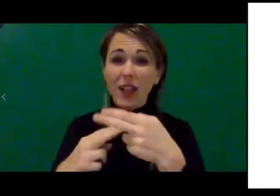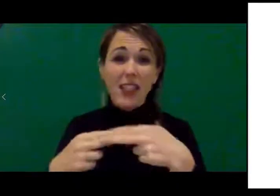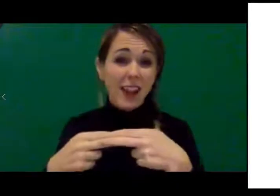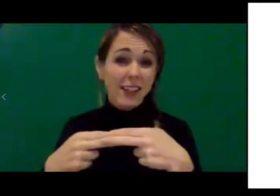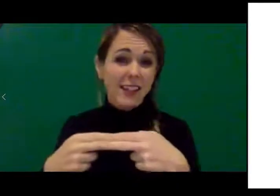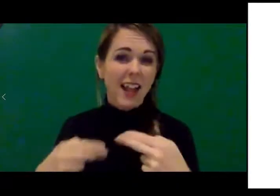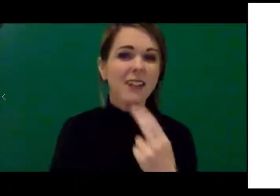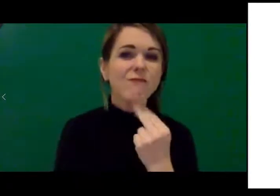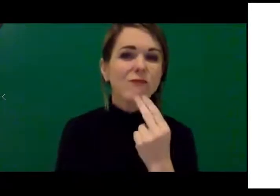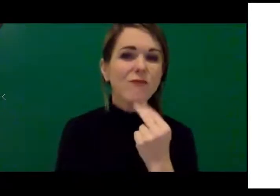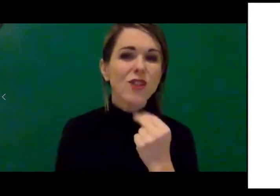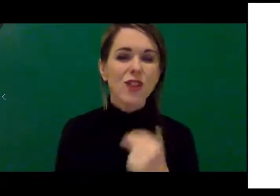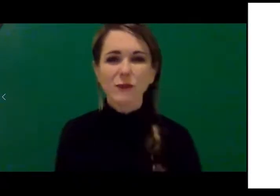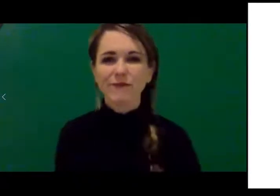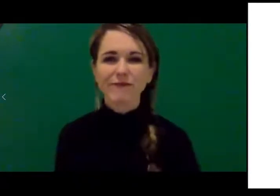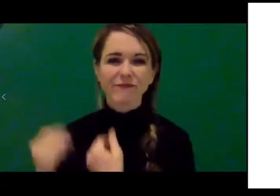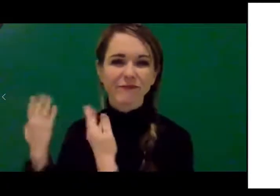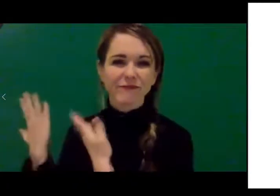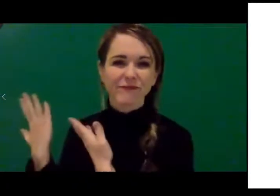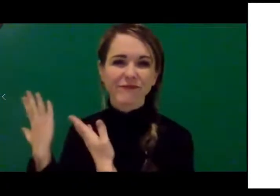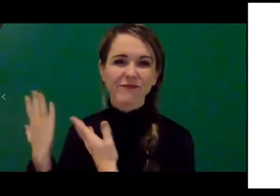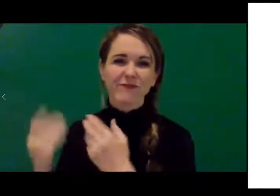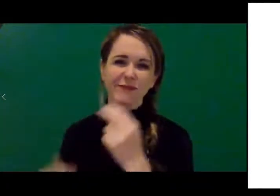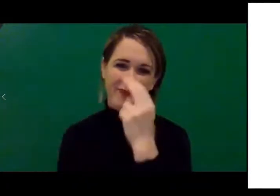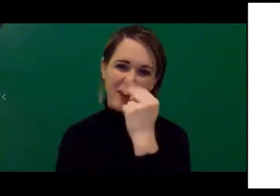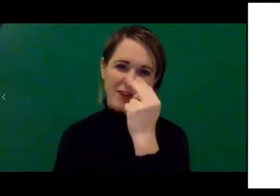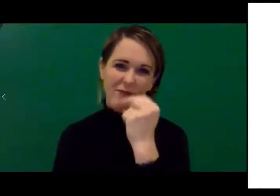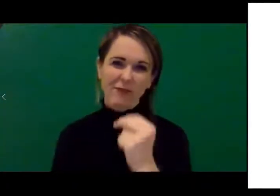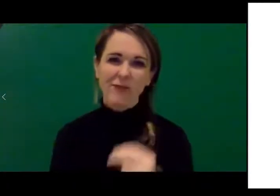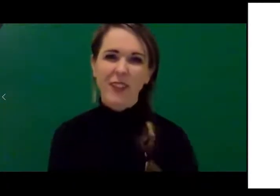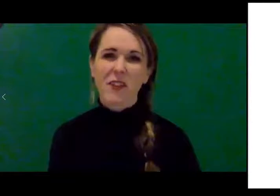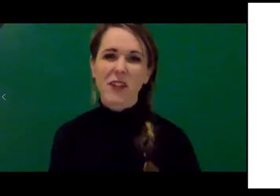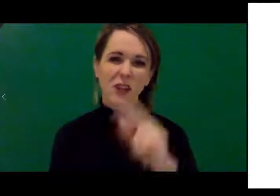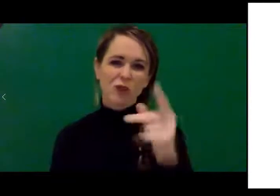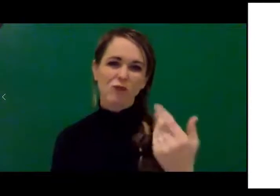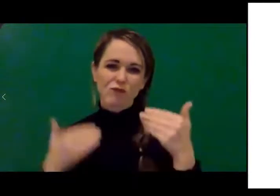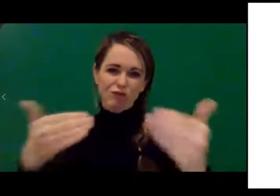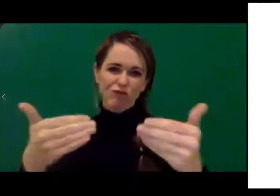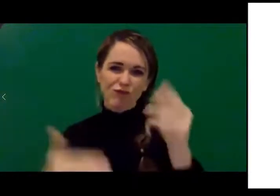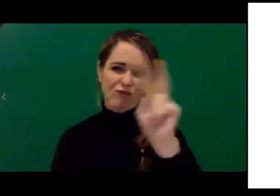cute. A cartoon. You can read it right here.